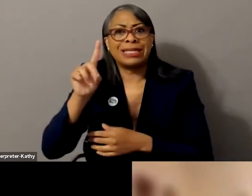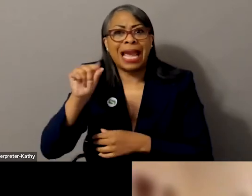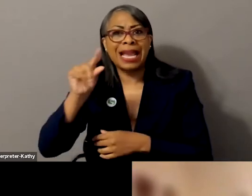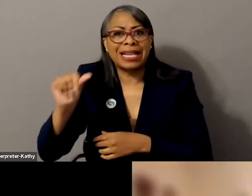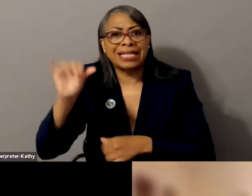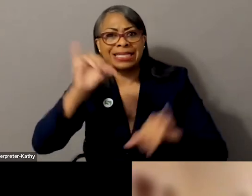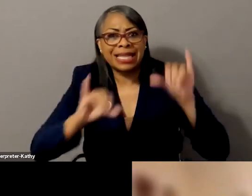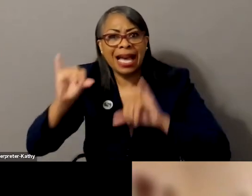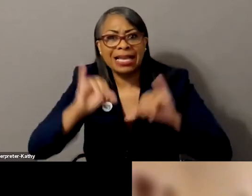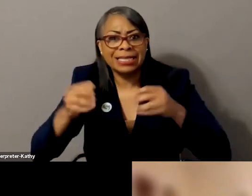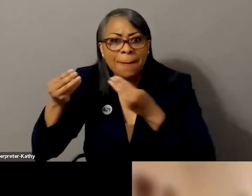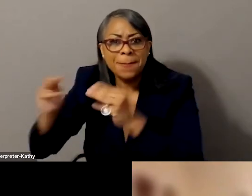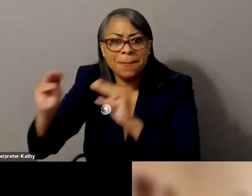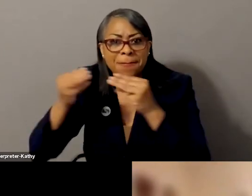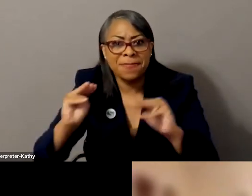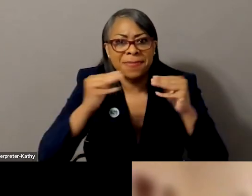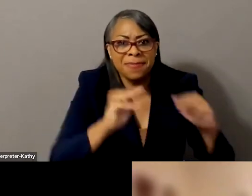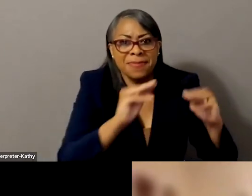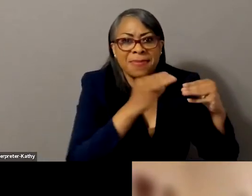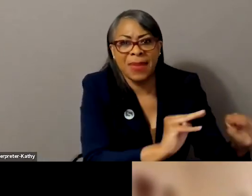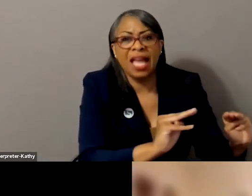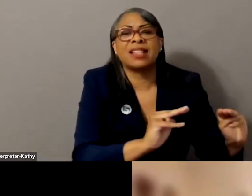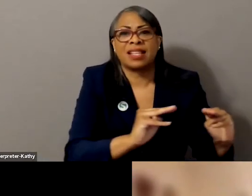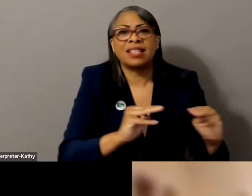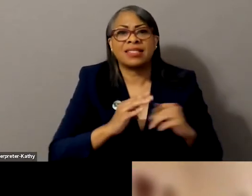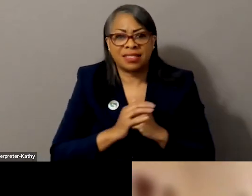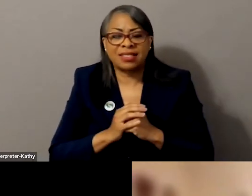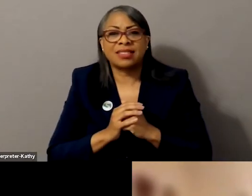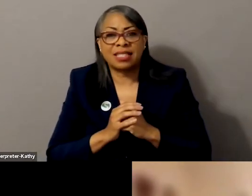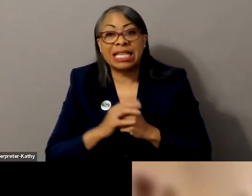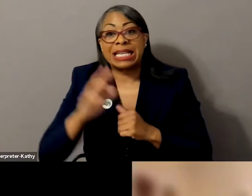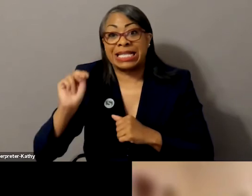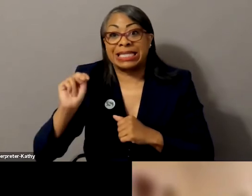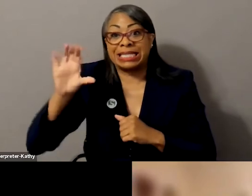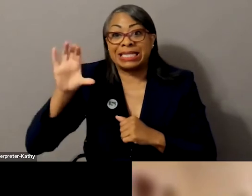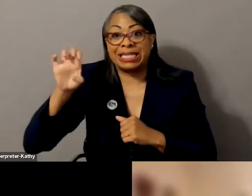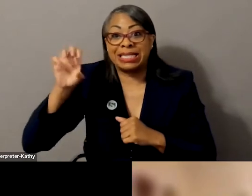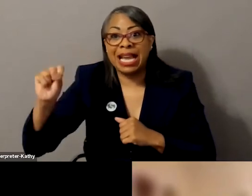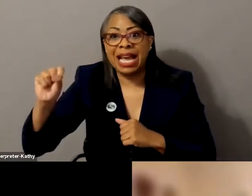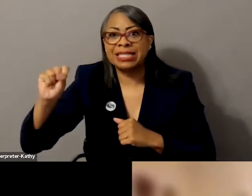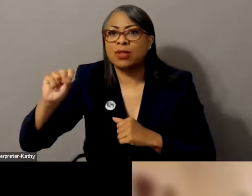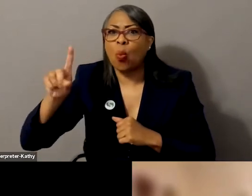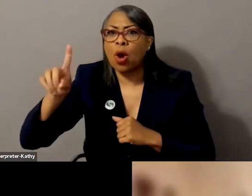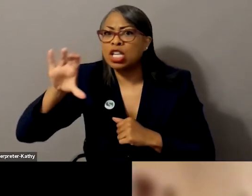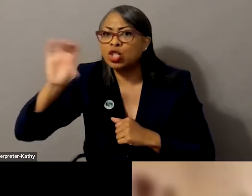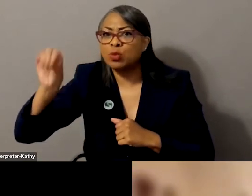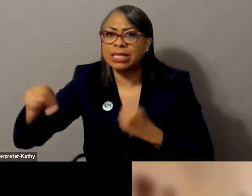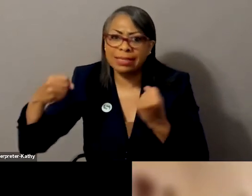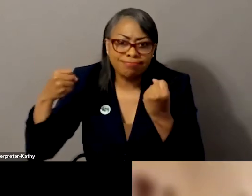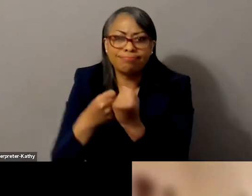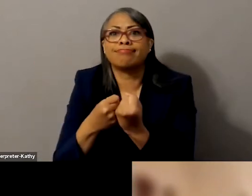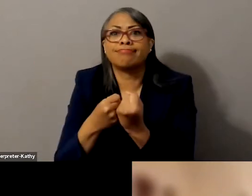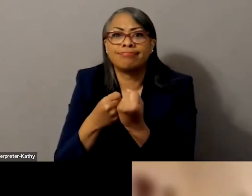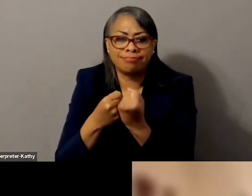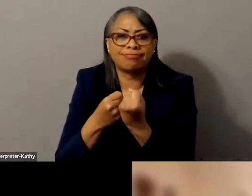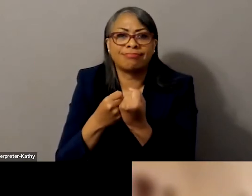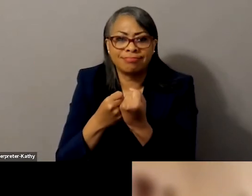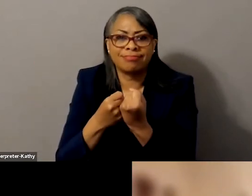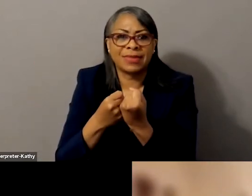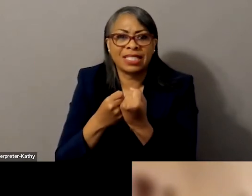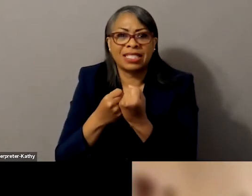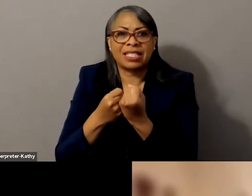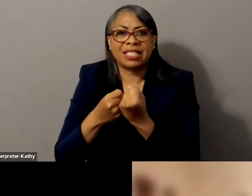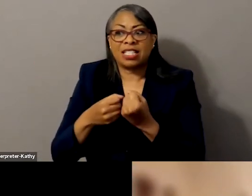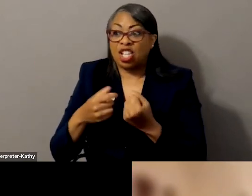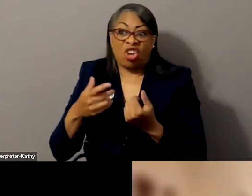for harnessing alternative data. NCS is in total support, especially given the work that we've already